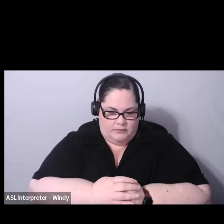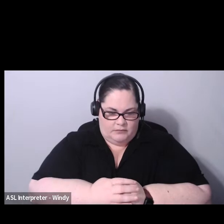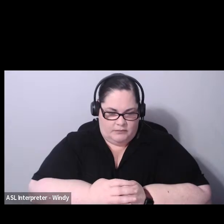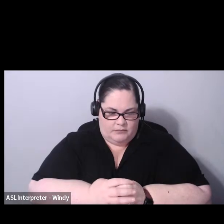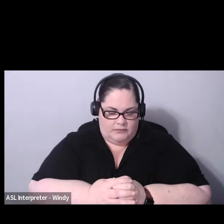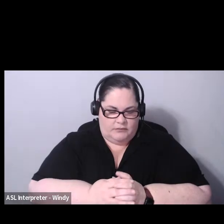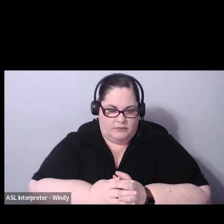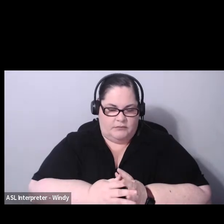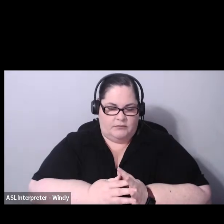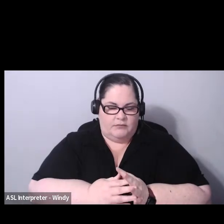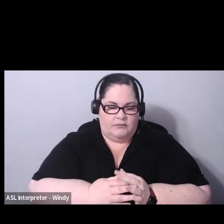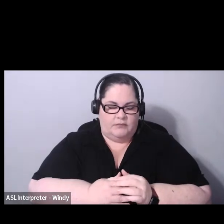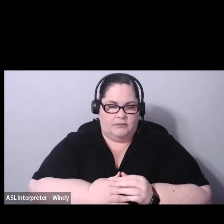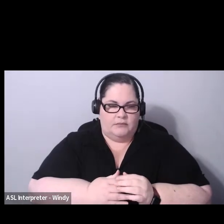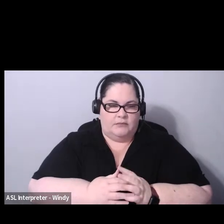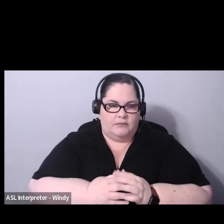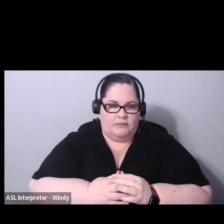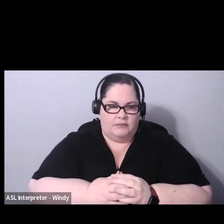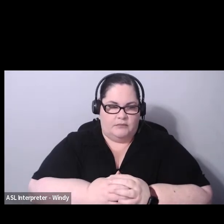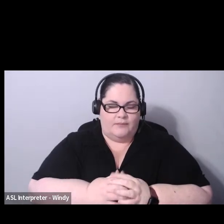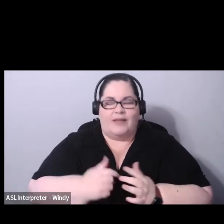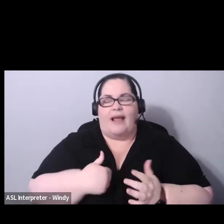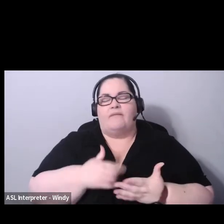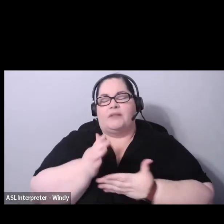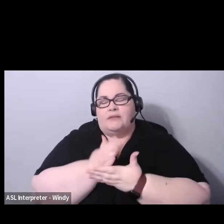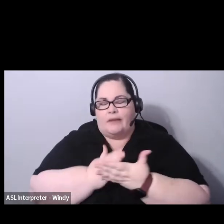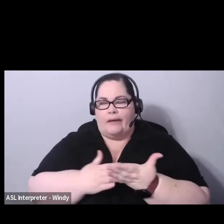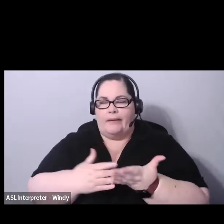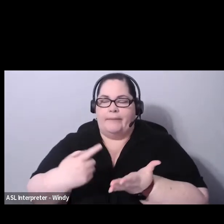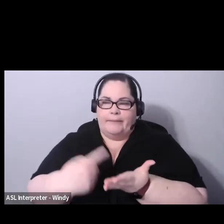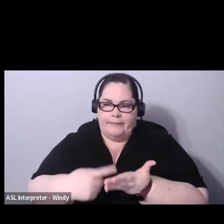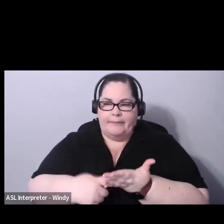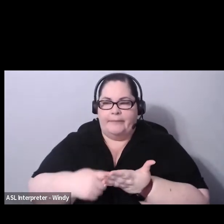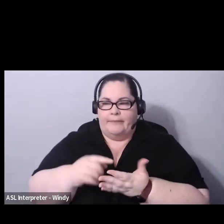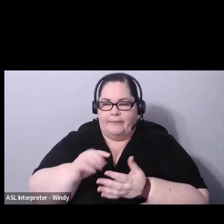There's some talk on a lot of election related bill.